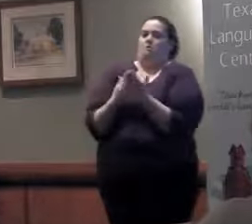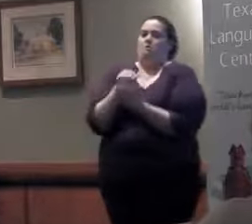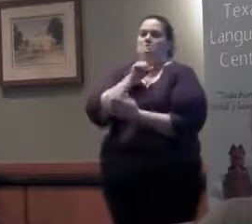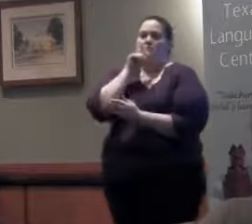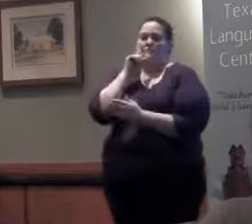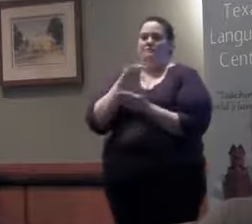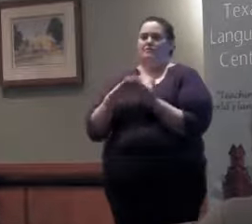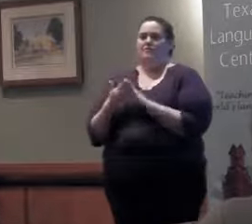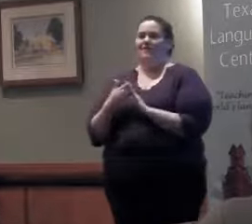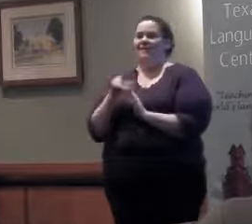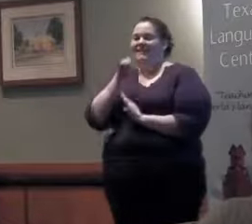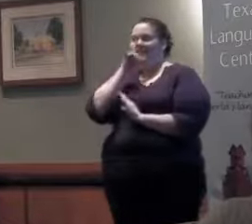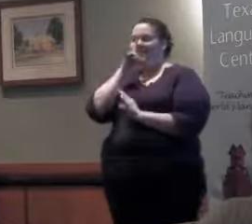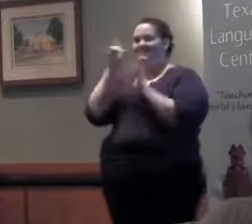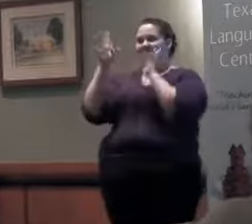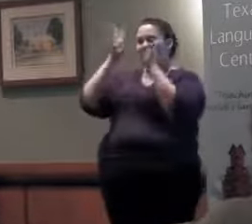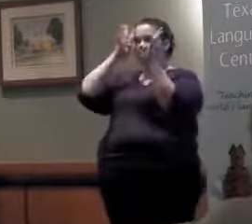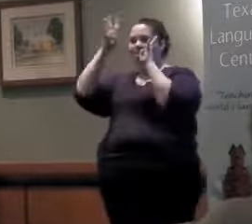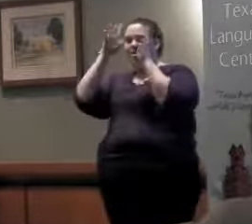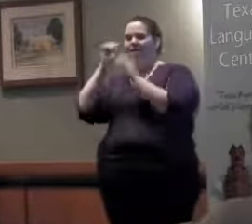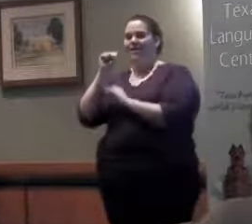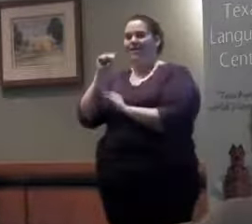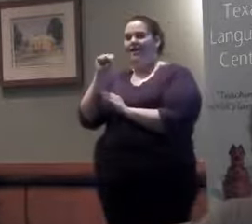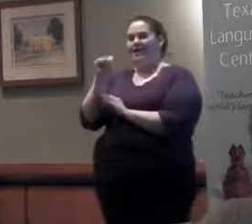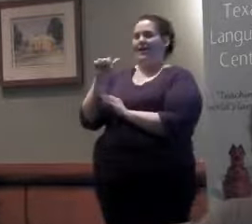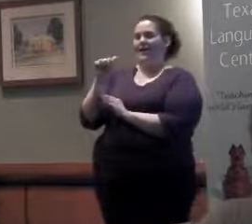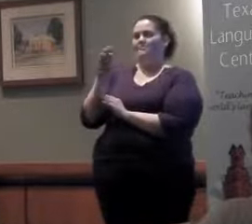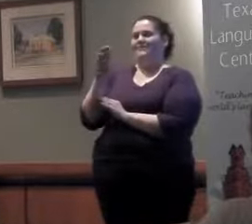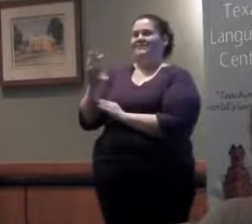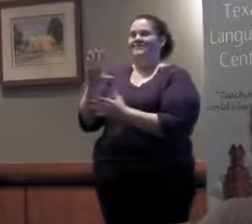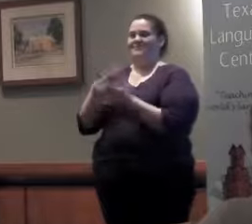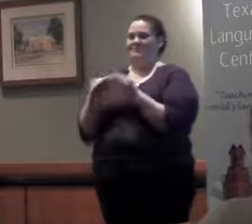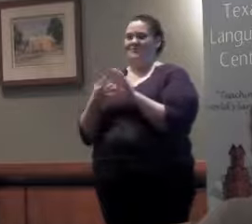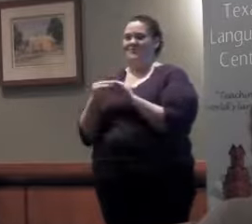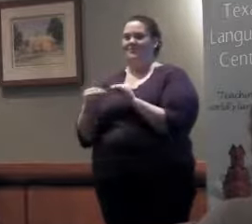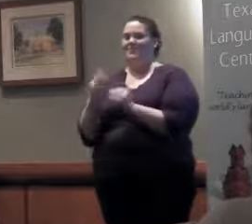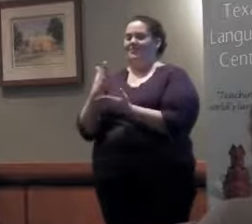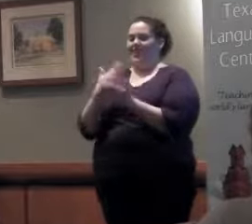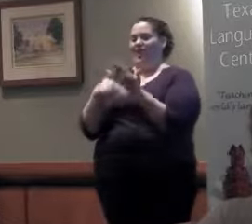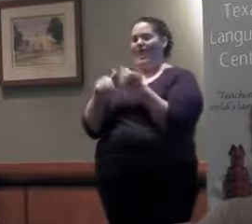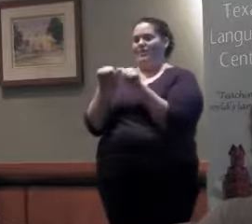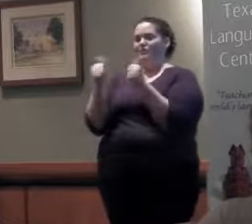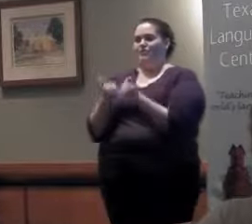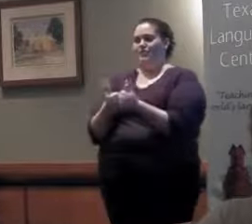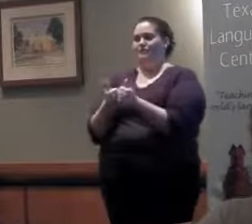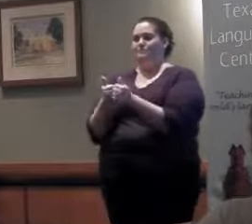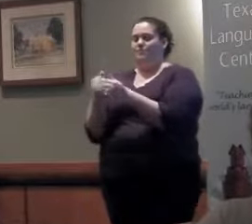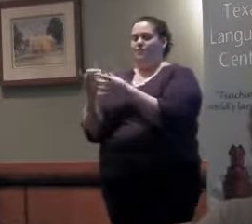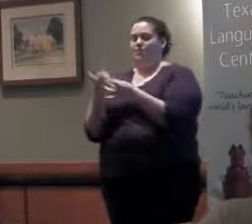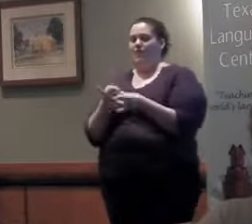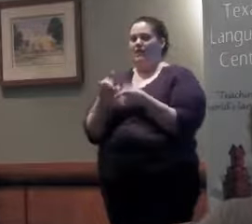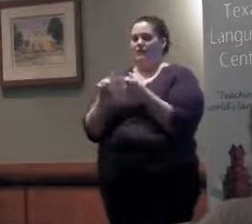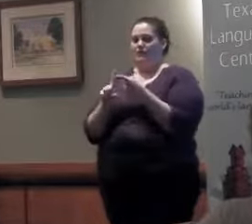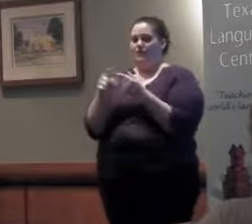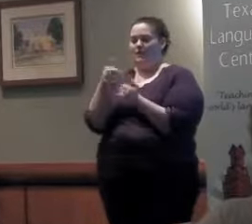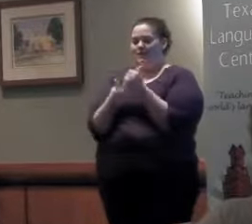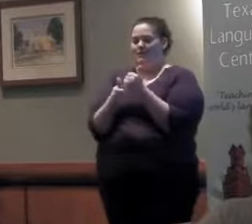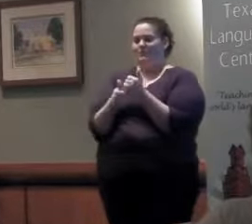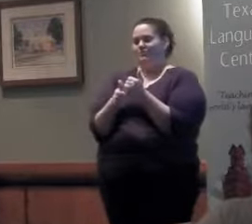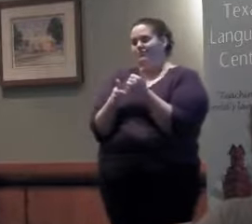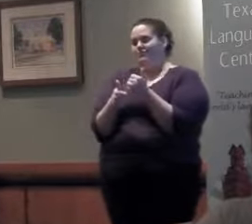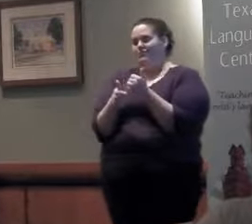these ABC stories, and it's where the handshake that they're producing corresponds with the